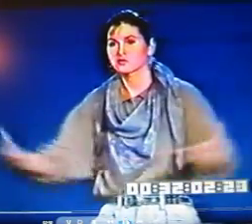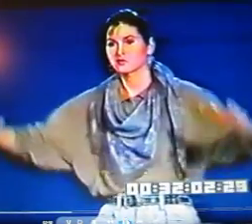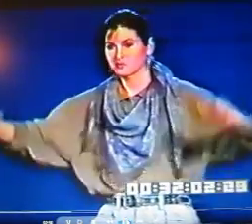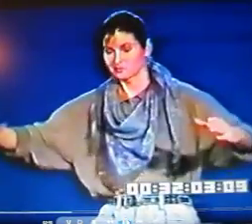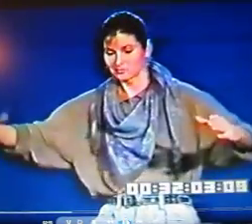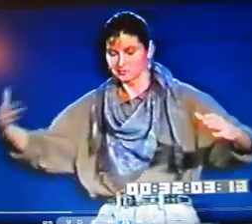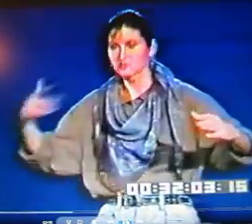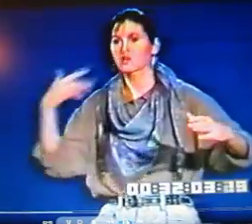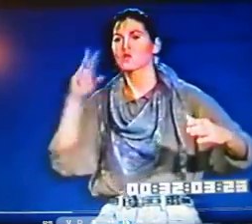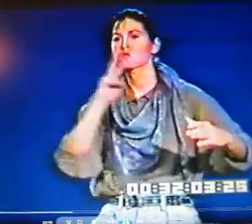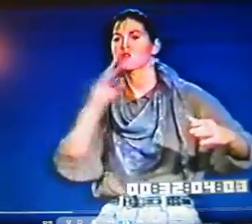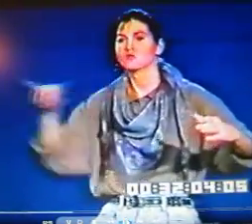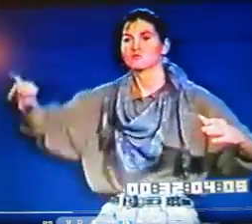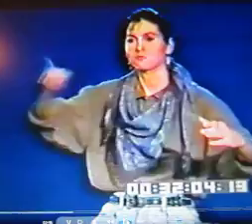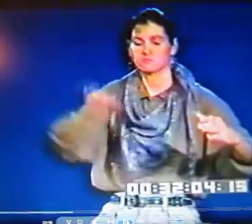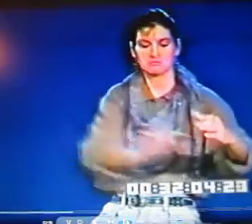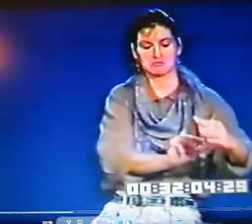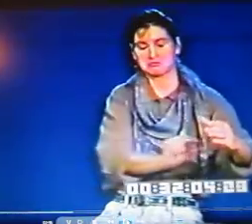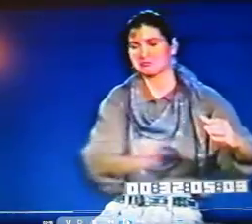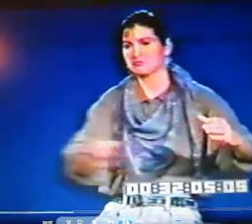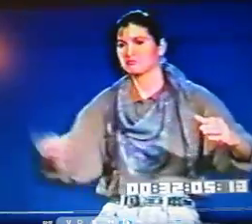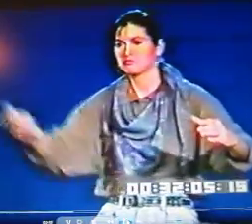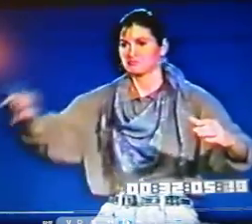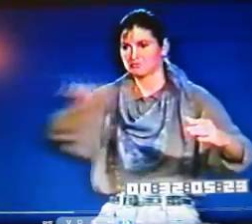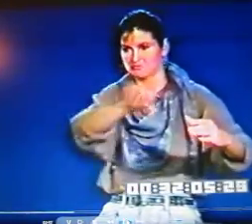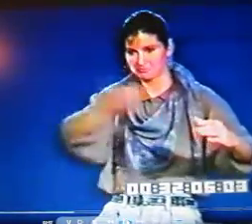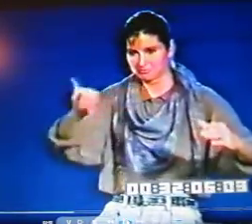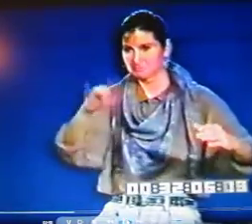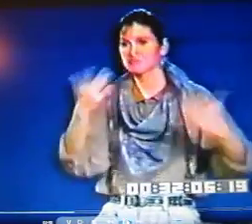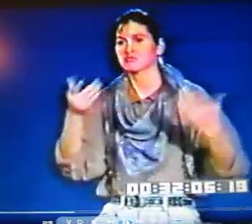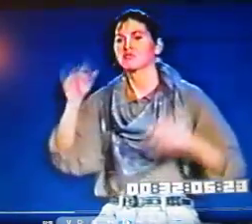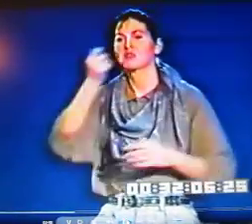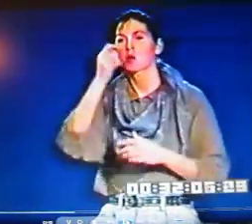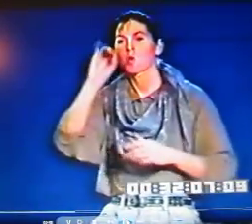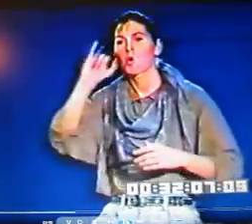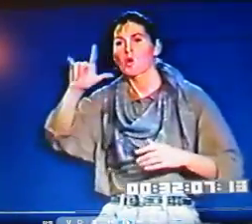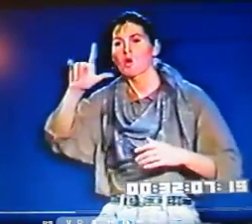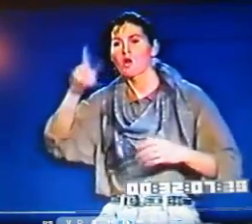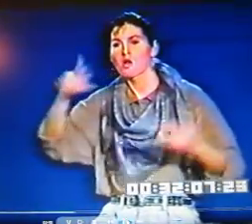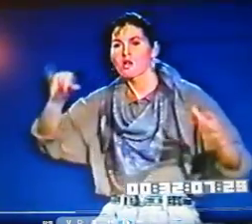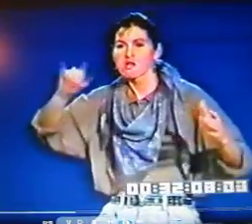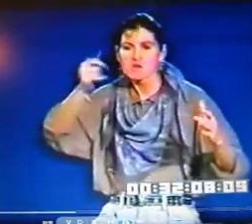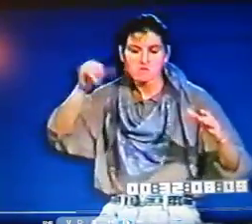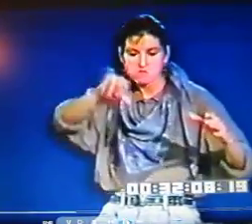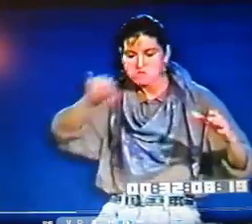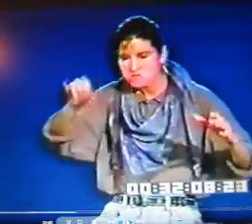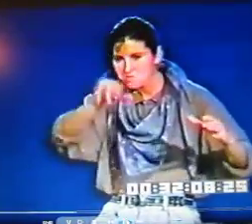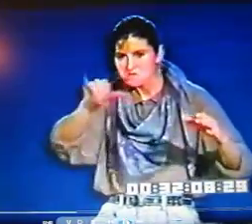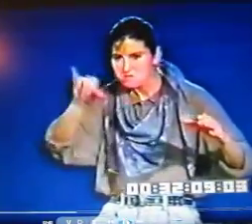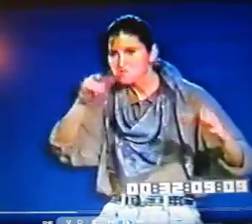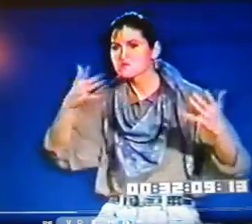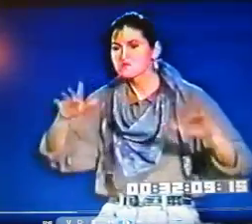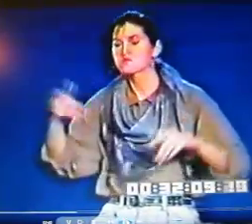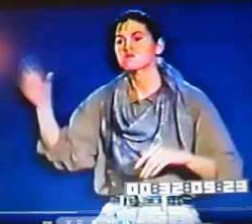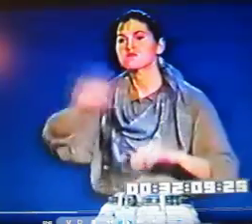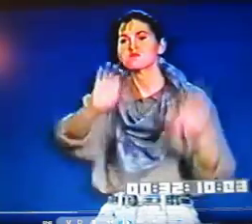Now we're ready to poach the fish. We're going to fill the pan with a little bit of water and a little bit of oil